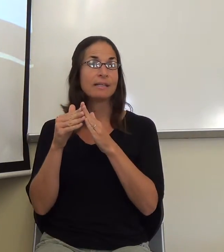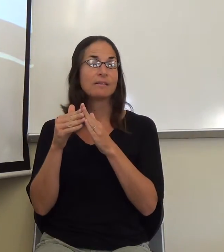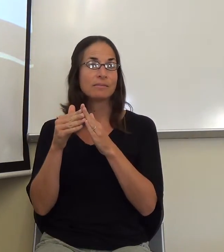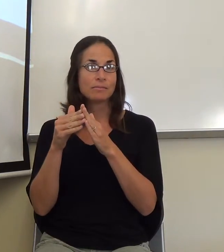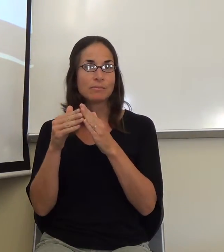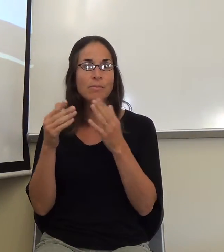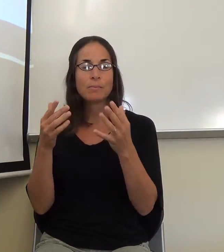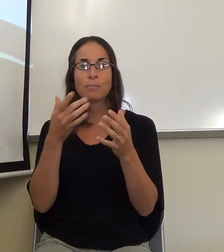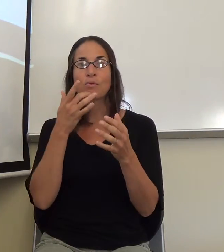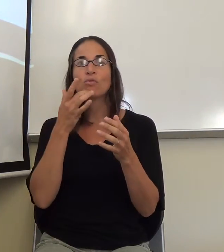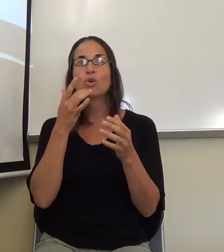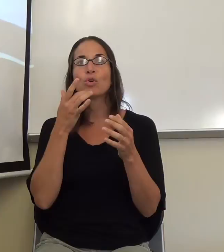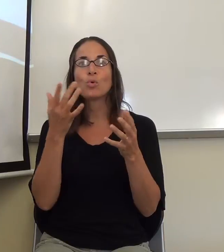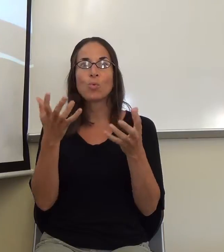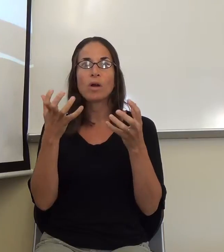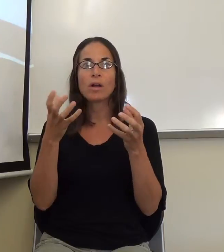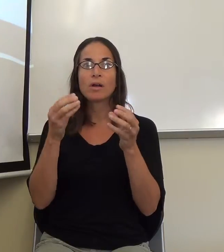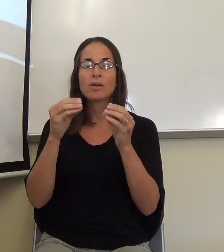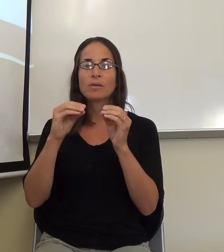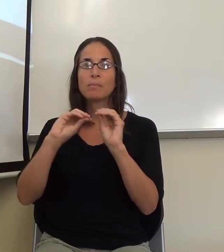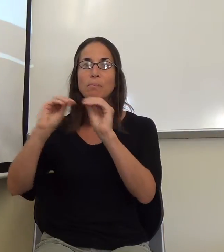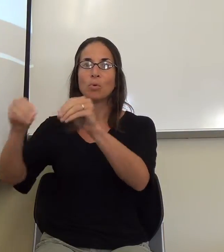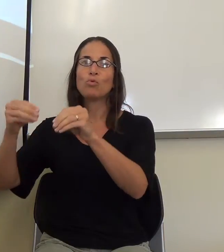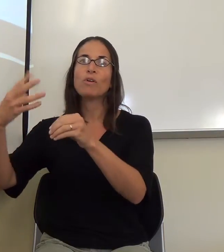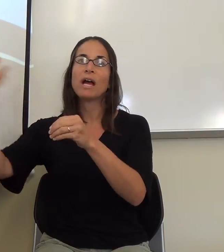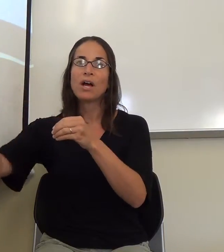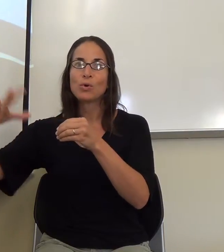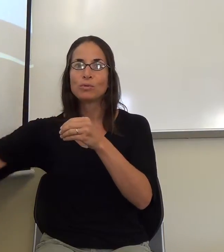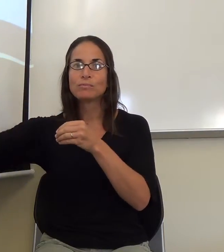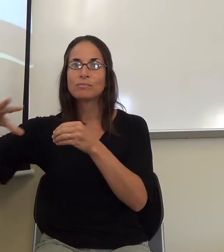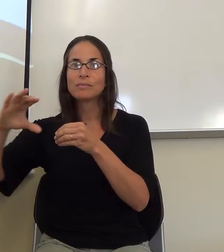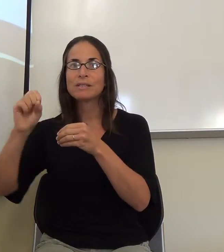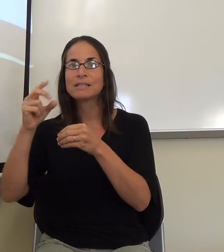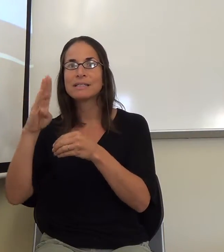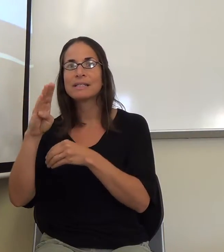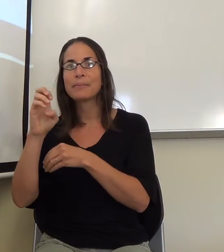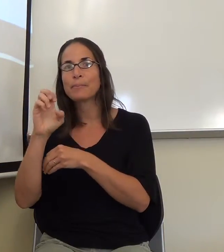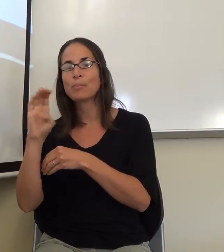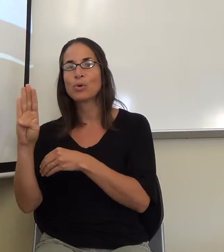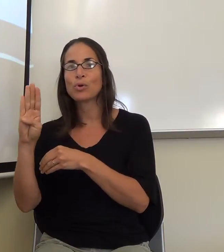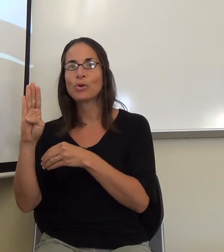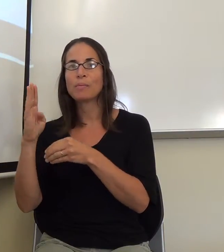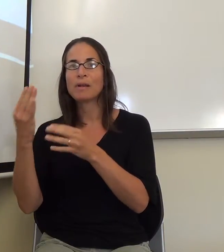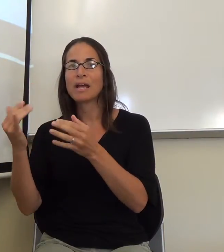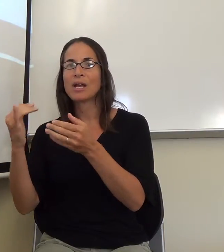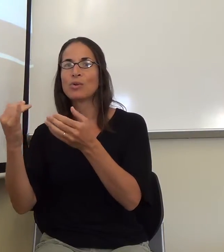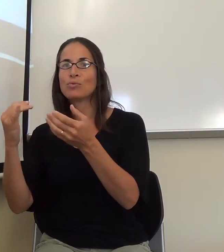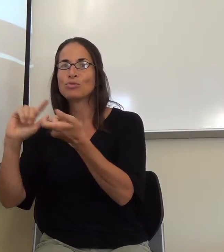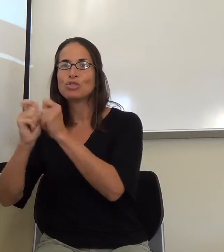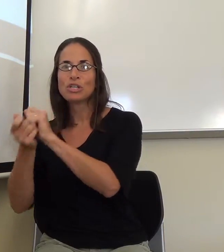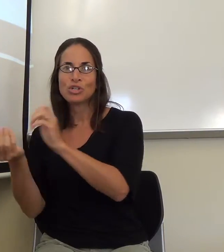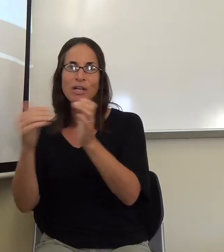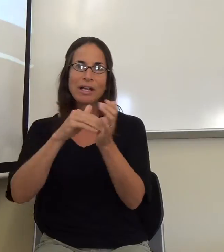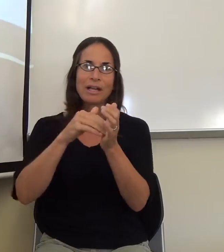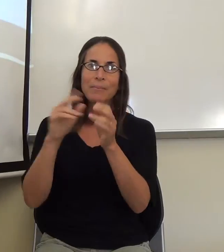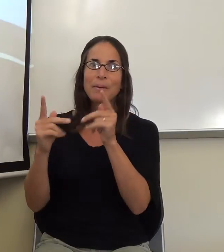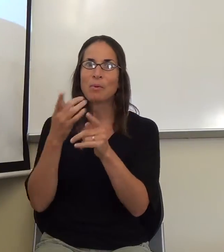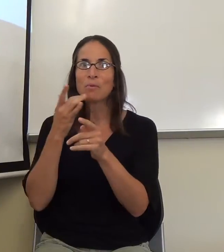want to move out to the suburbs. I don't know, they say now that that's changing back again. People are going back to the city.